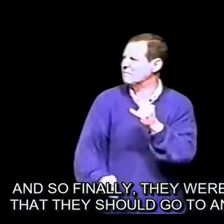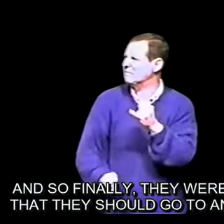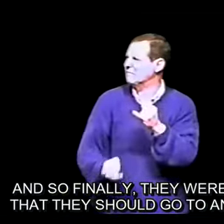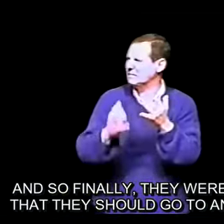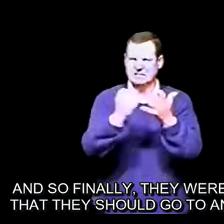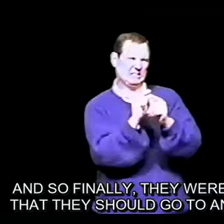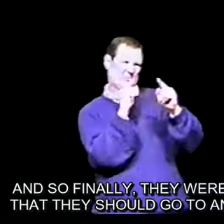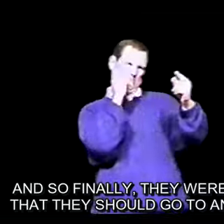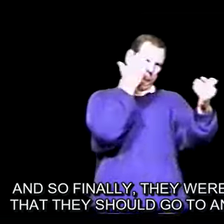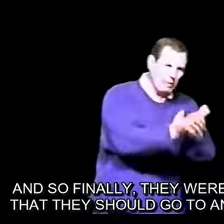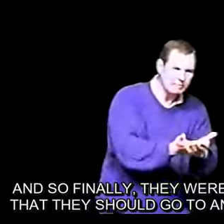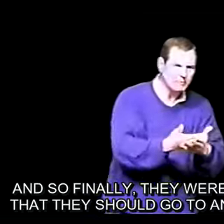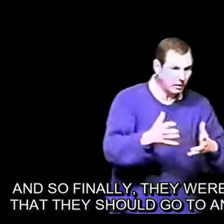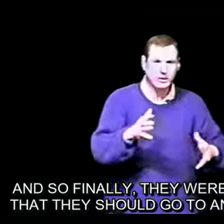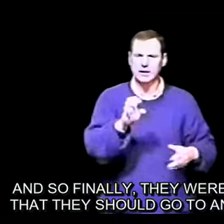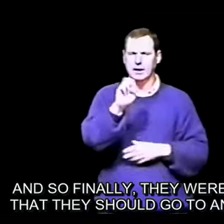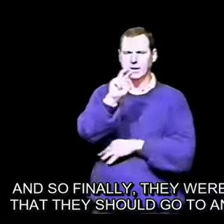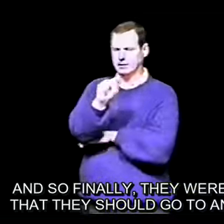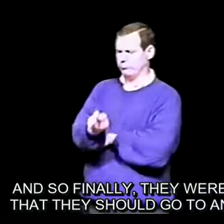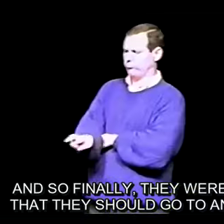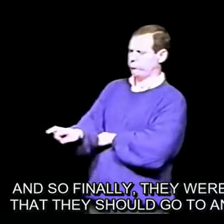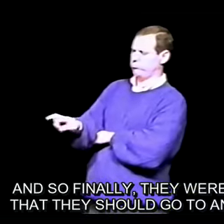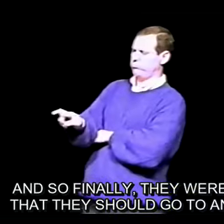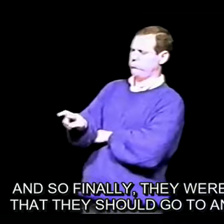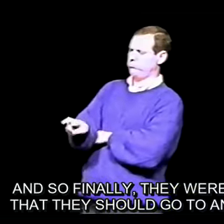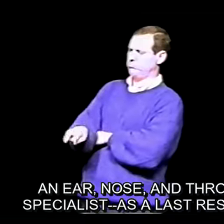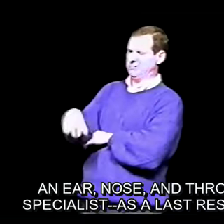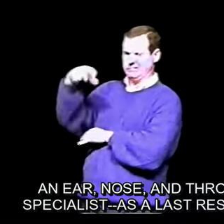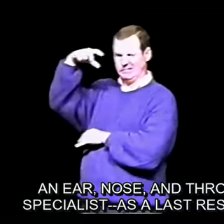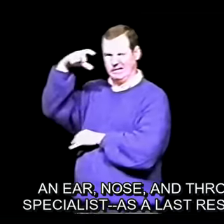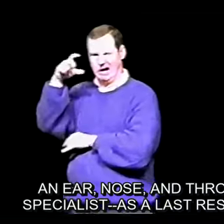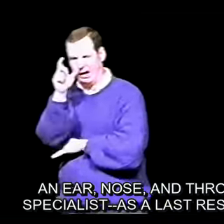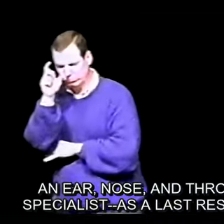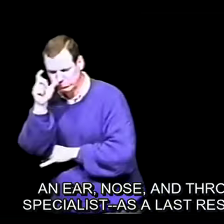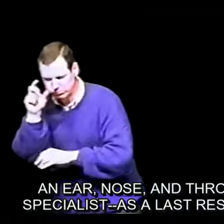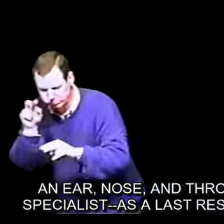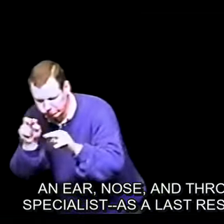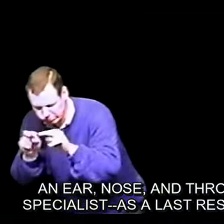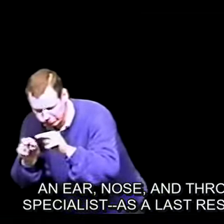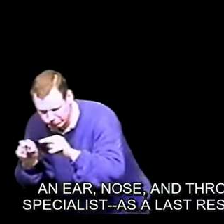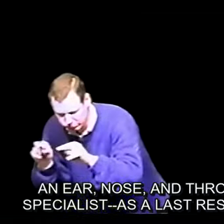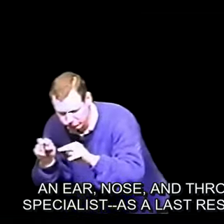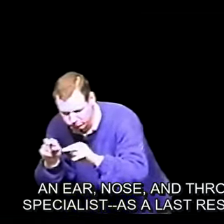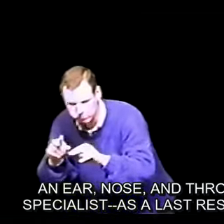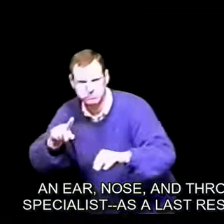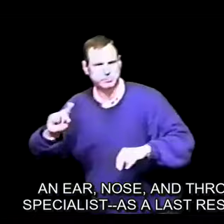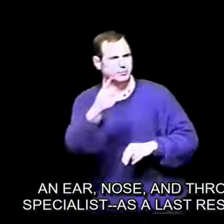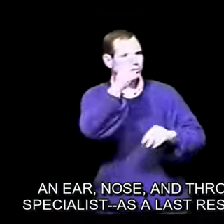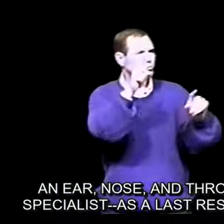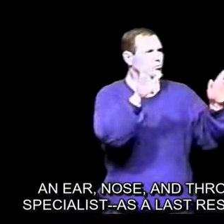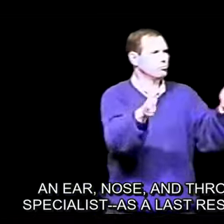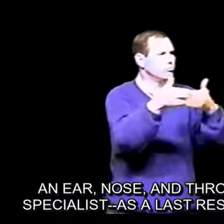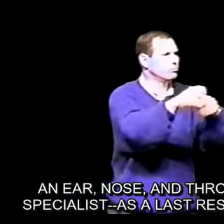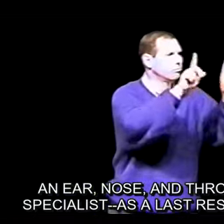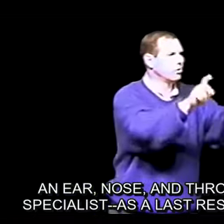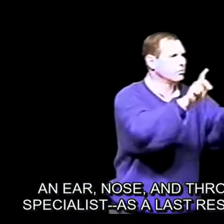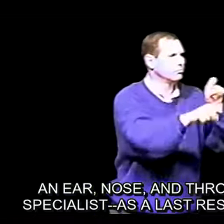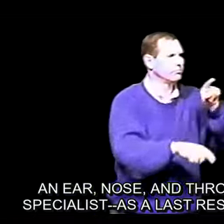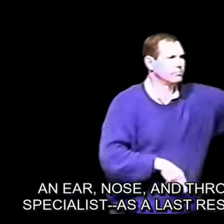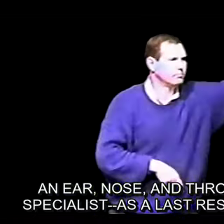were told that they should go to an ENT, an ear, nose, and throat specialist, as a last resort.